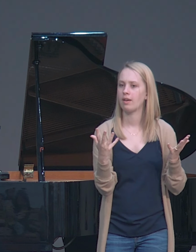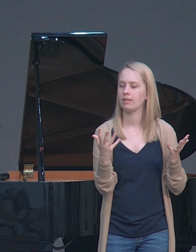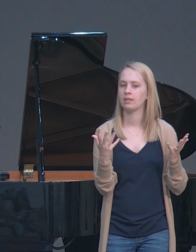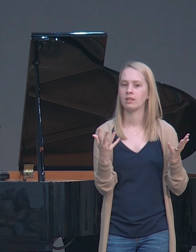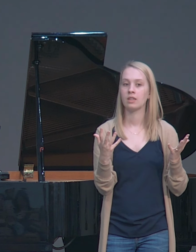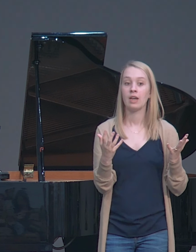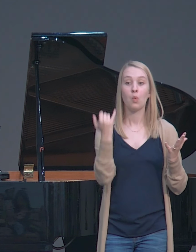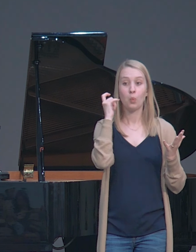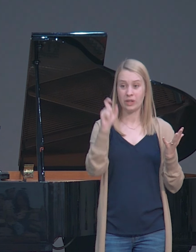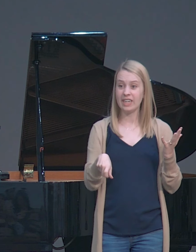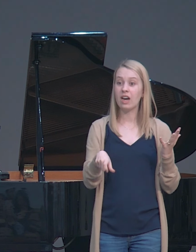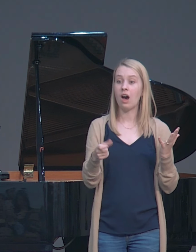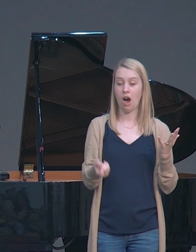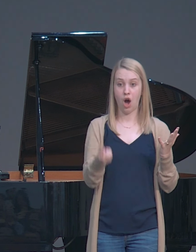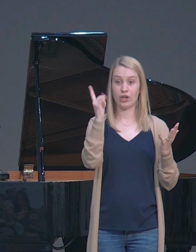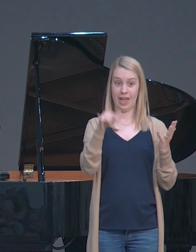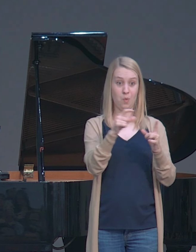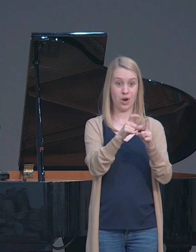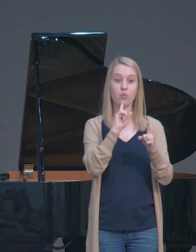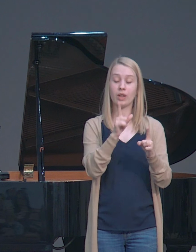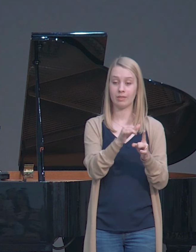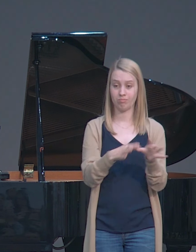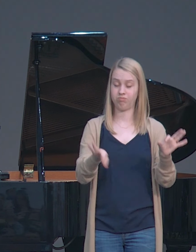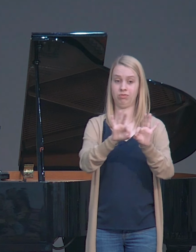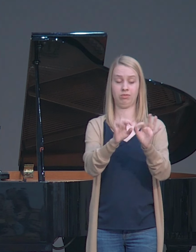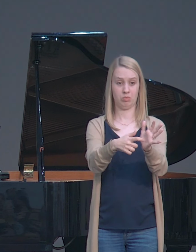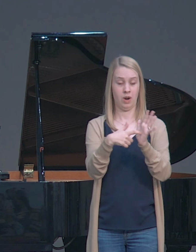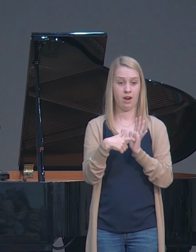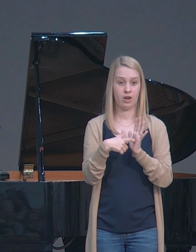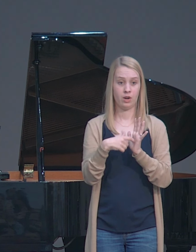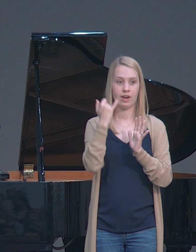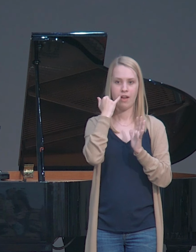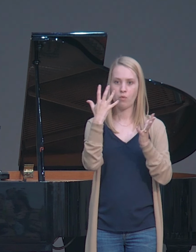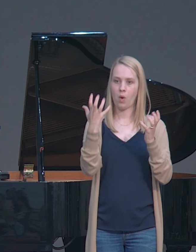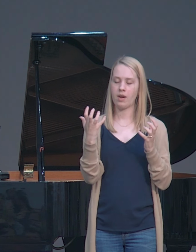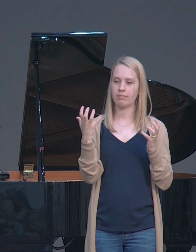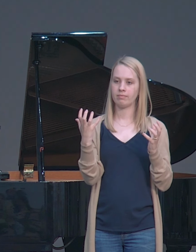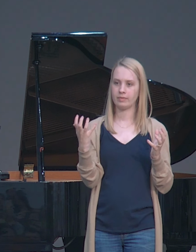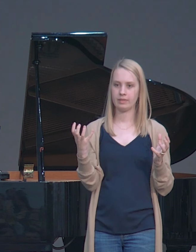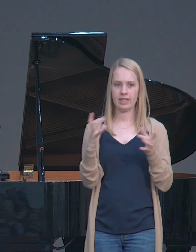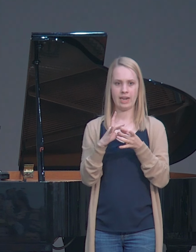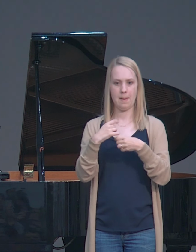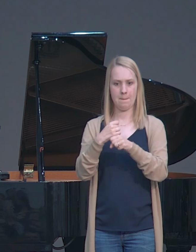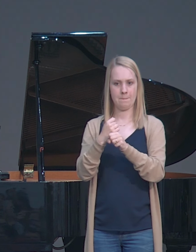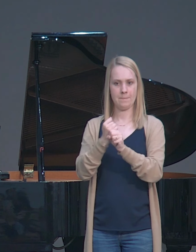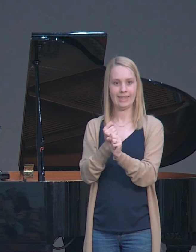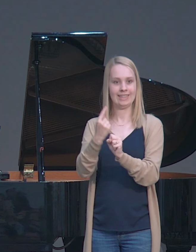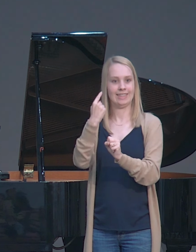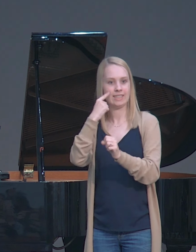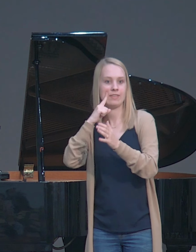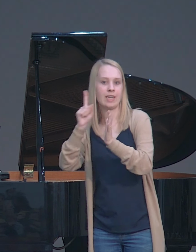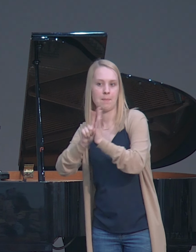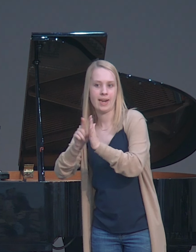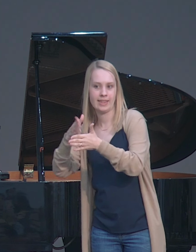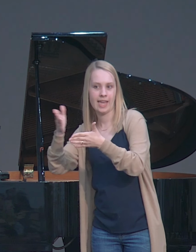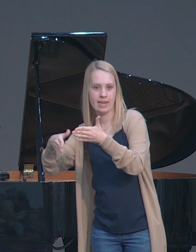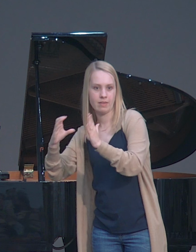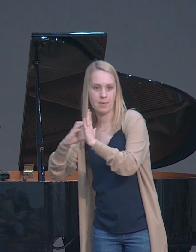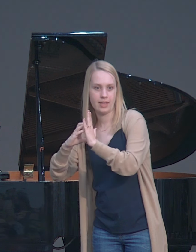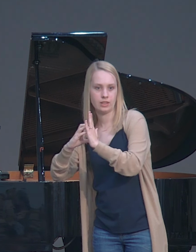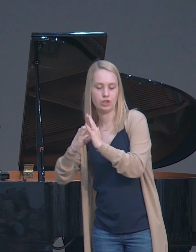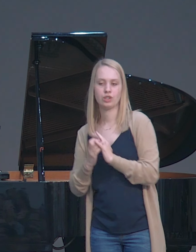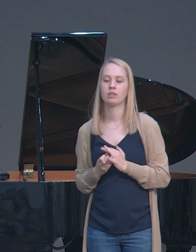fact, understanding this word is going to be crucial for reconciling the command we see at the end of the message. At the end of the passage here in verses